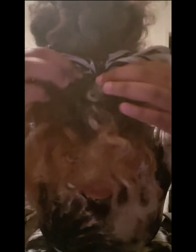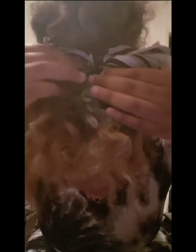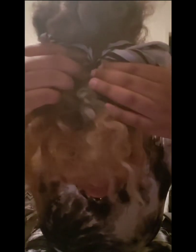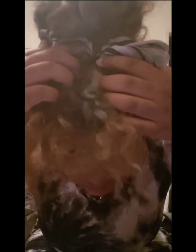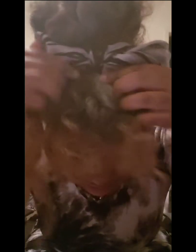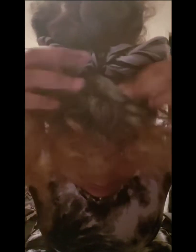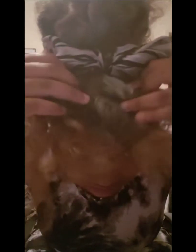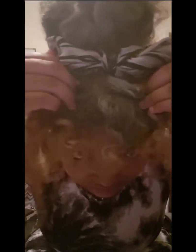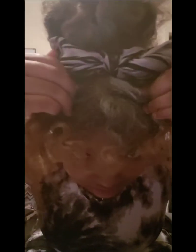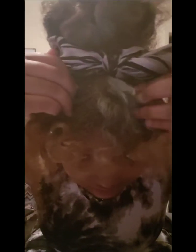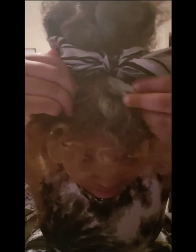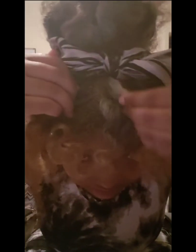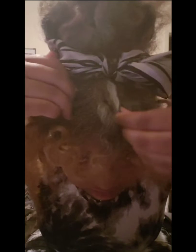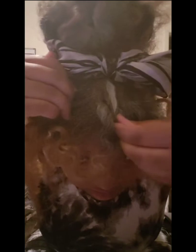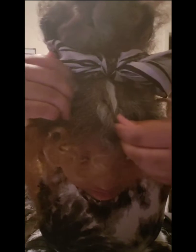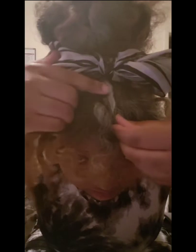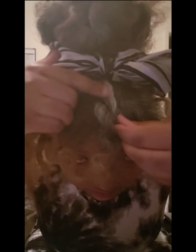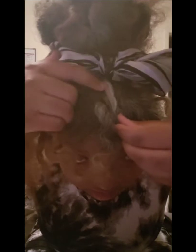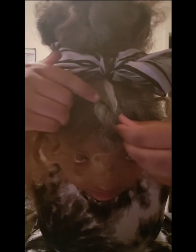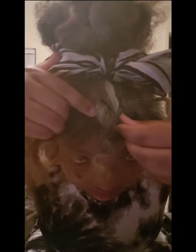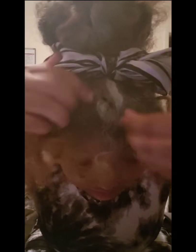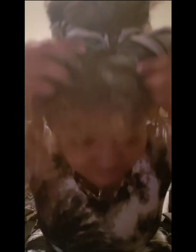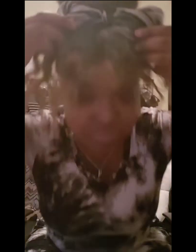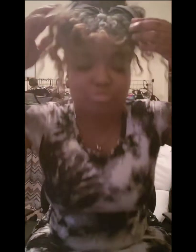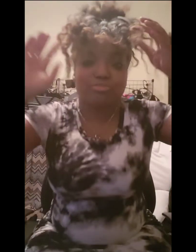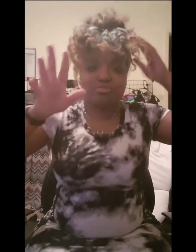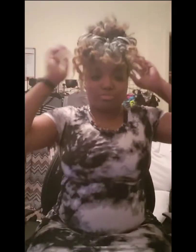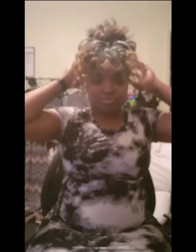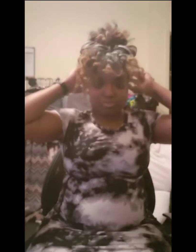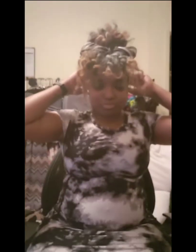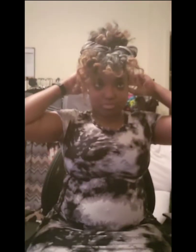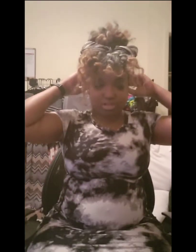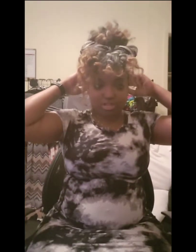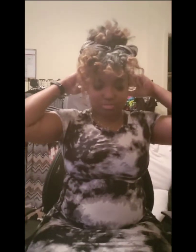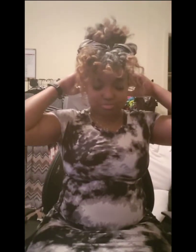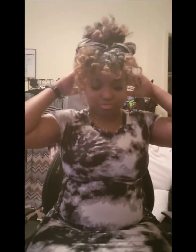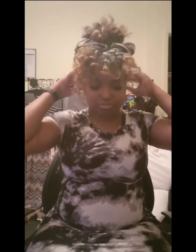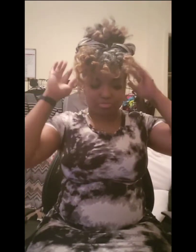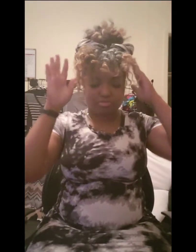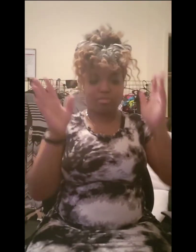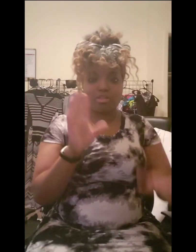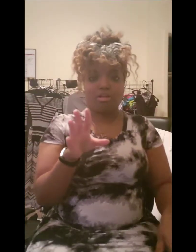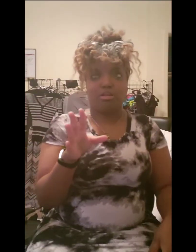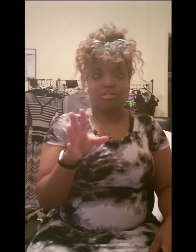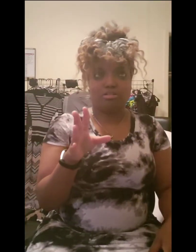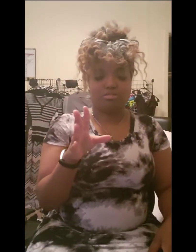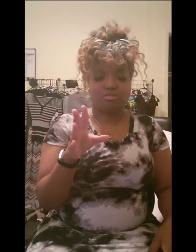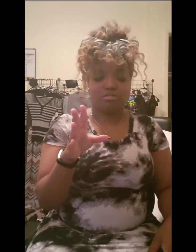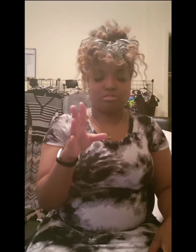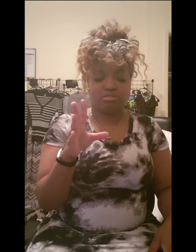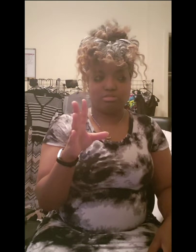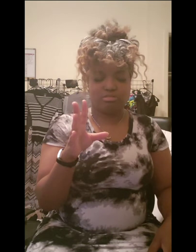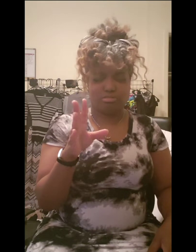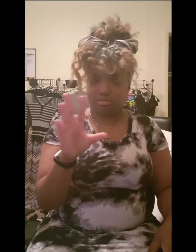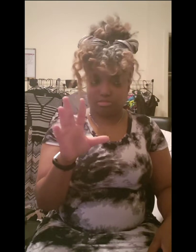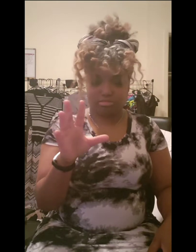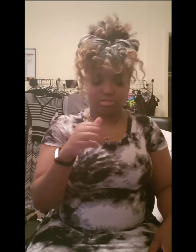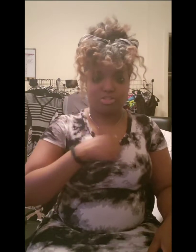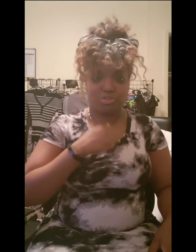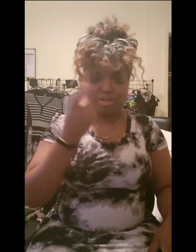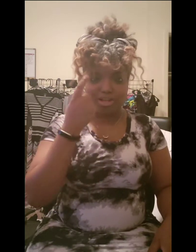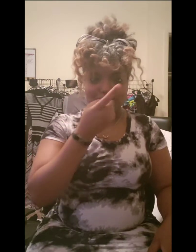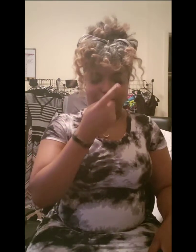just blossomed from there. I'm only showing you what y'all can see, but there is a lot more than that. I never realized how